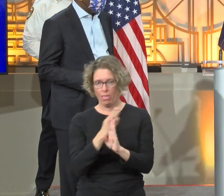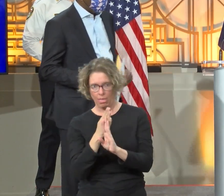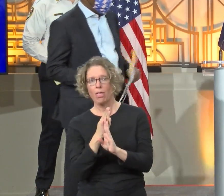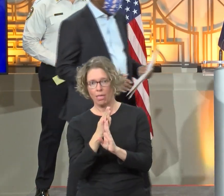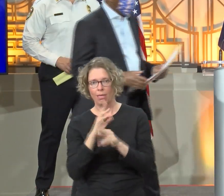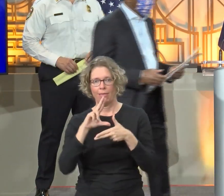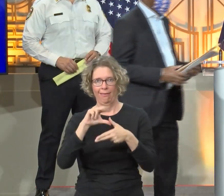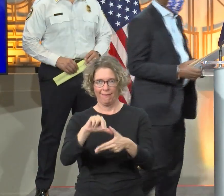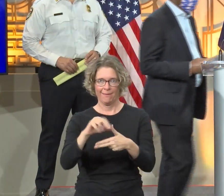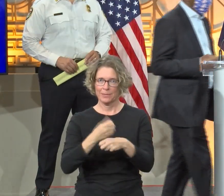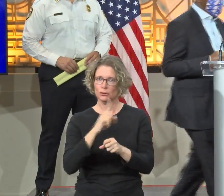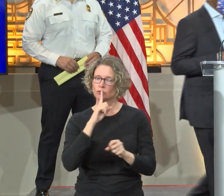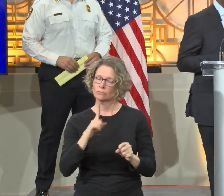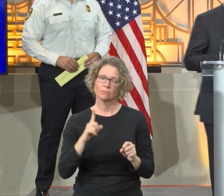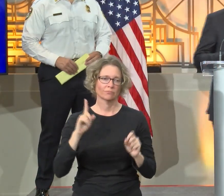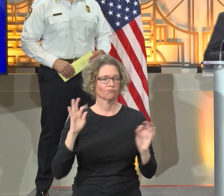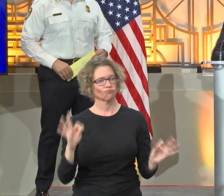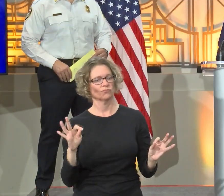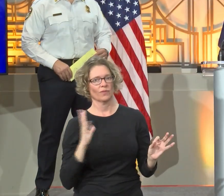ready.